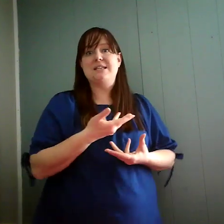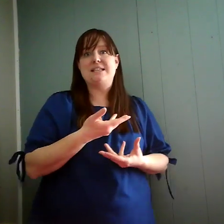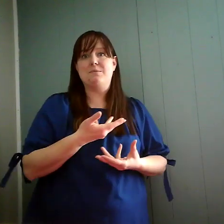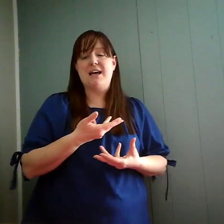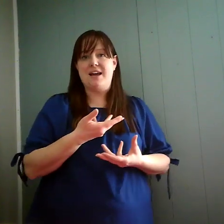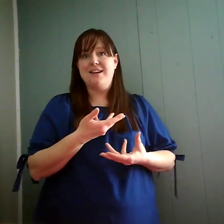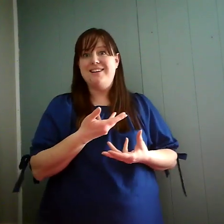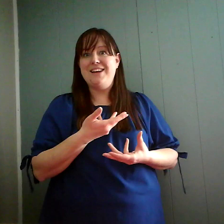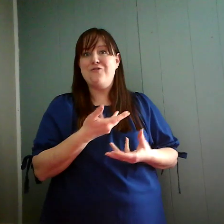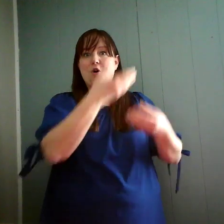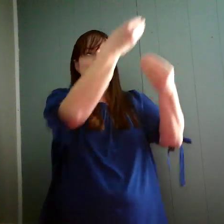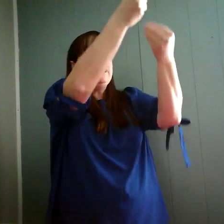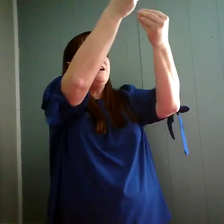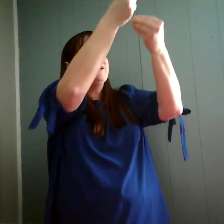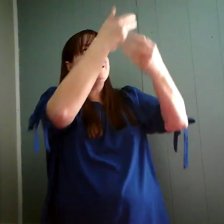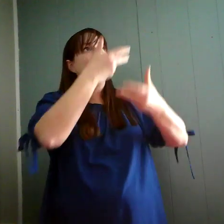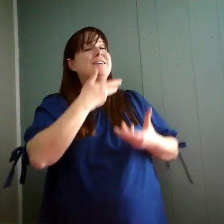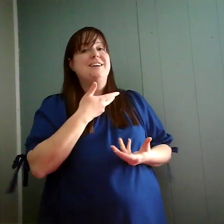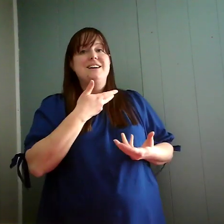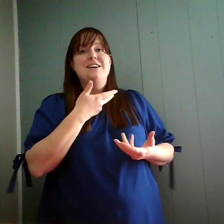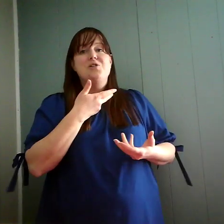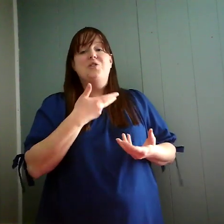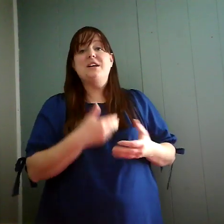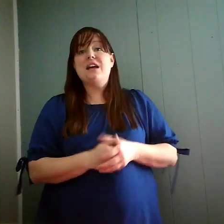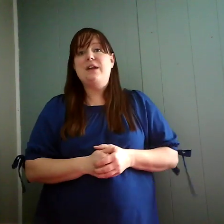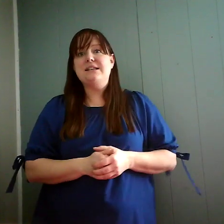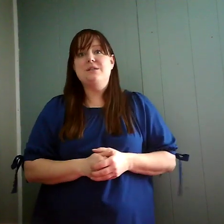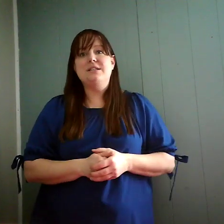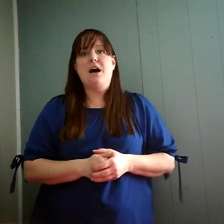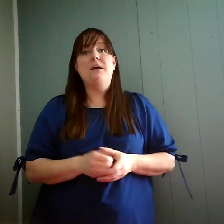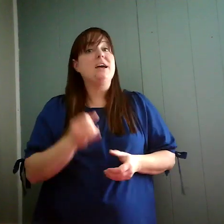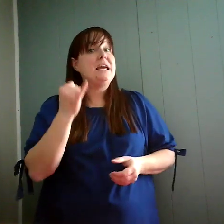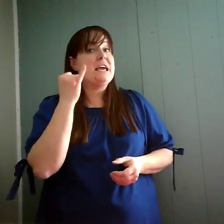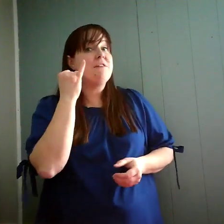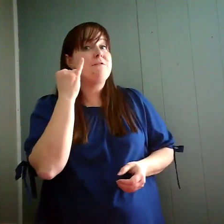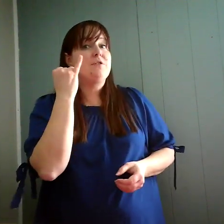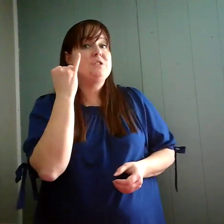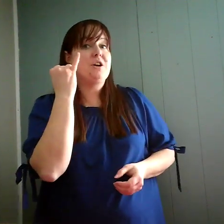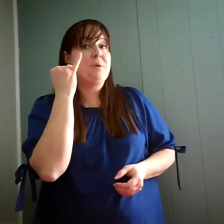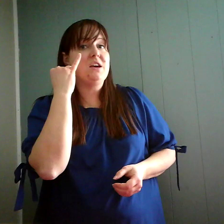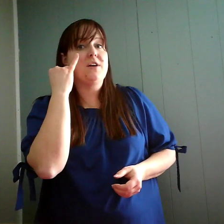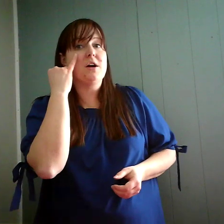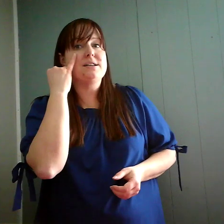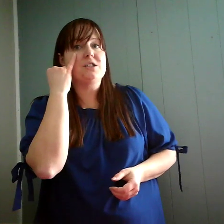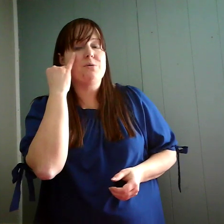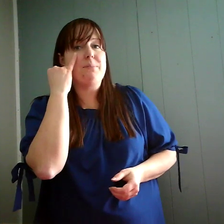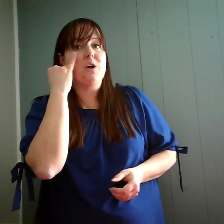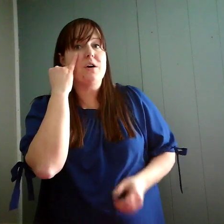same sign, inform me, right? Things I would ask him to tell me. If you take your pinky finger and touch it right below your